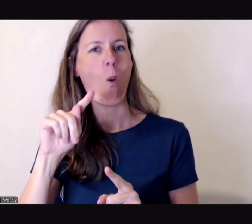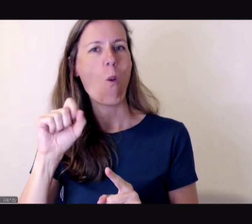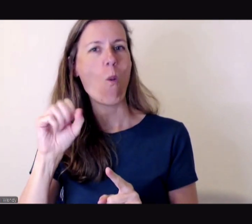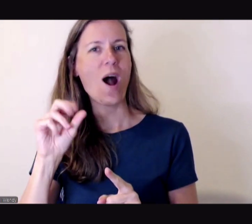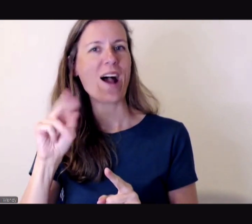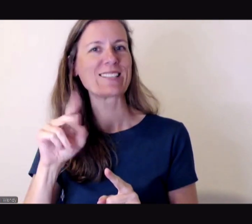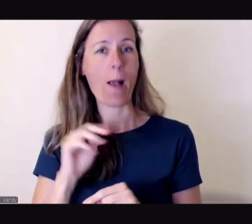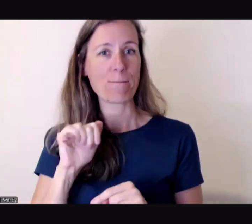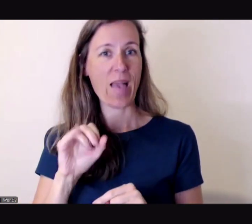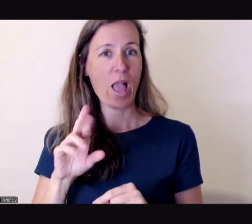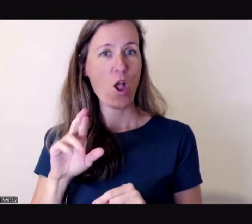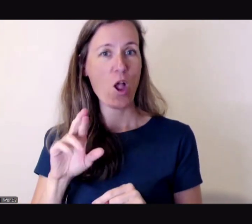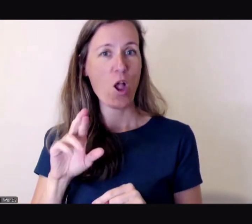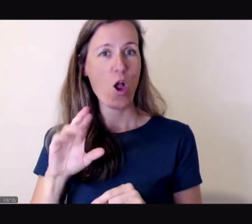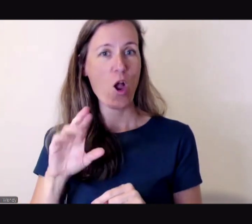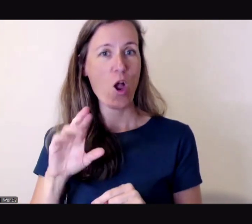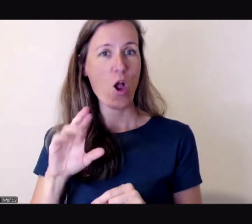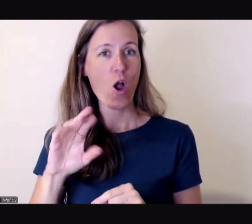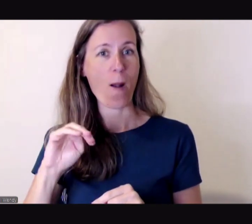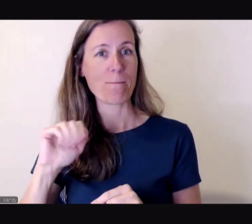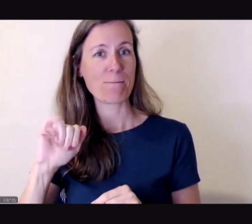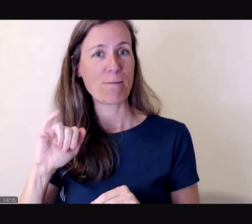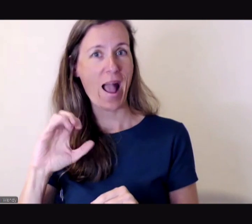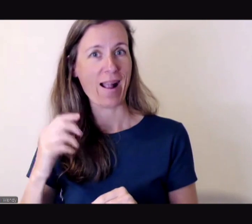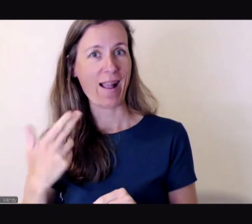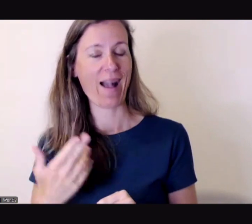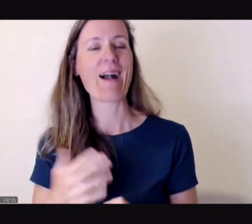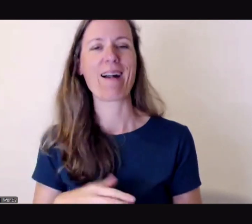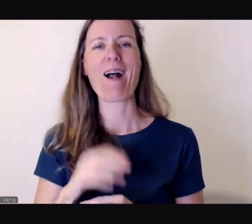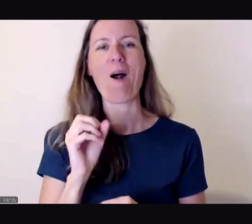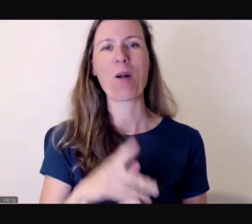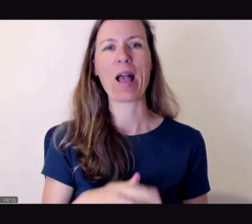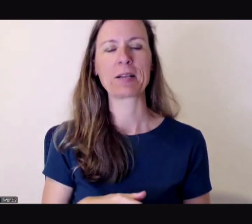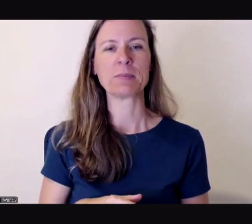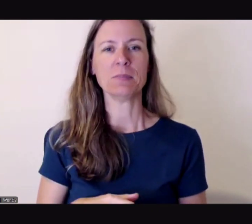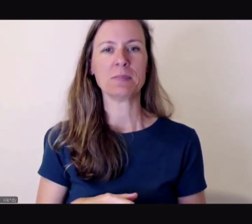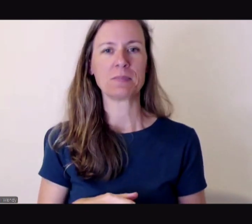Mayor Micah, right? All right. I also want to